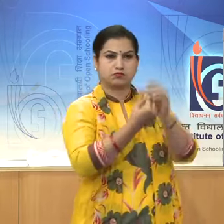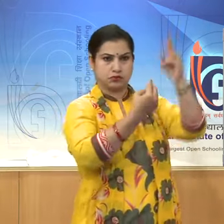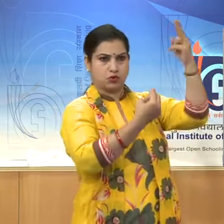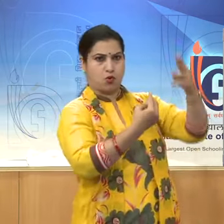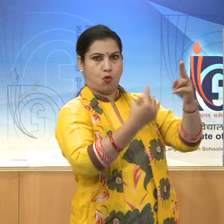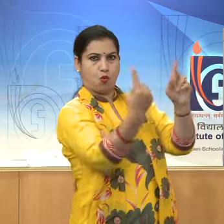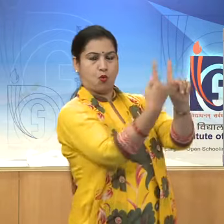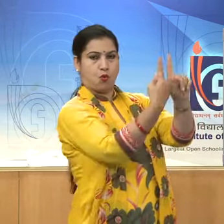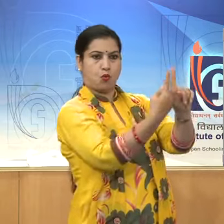who offer her